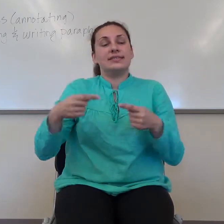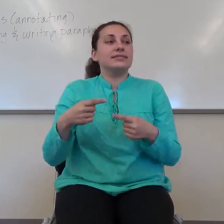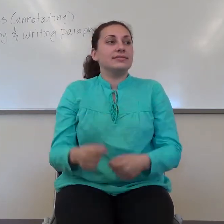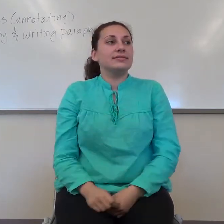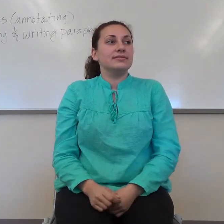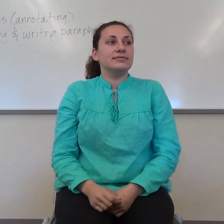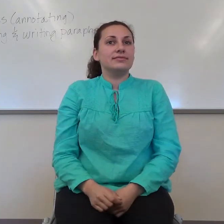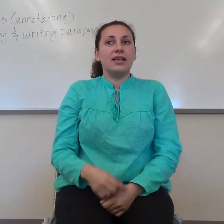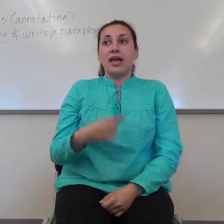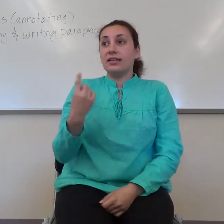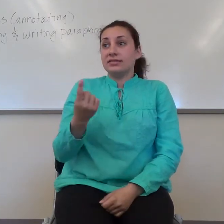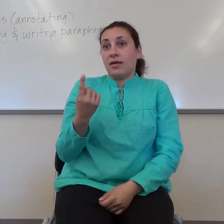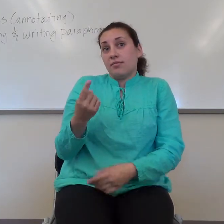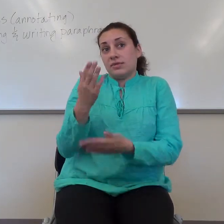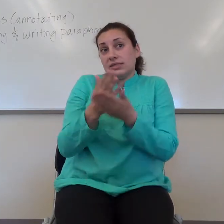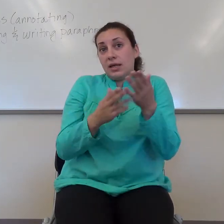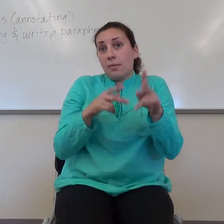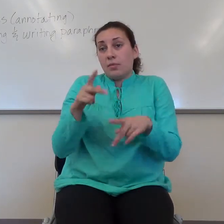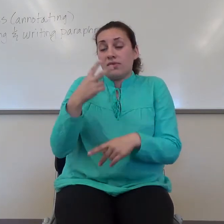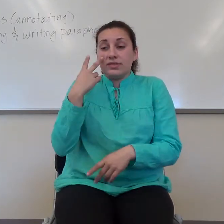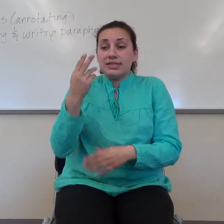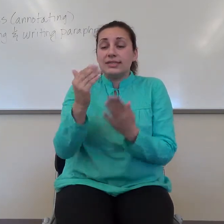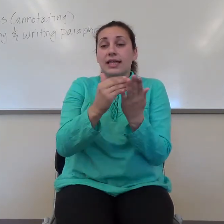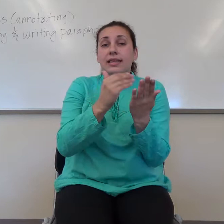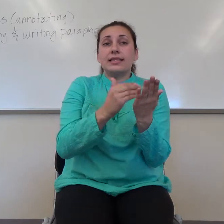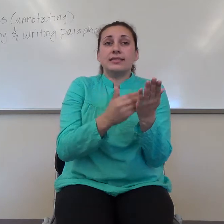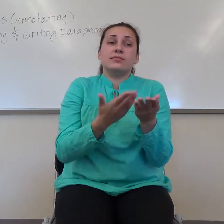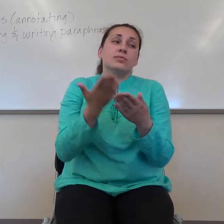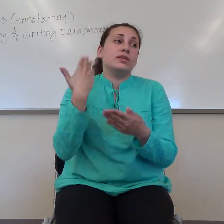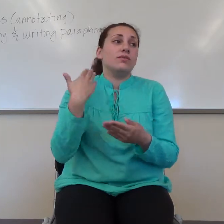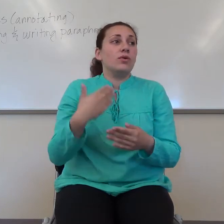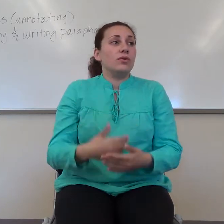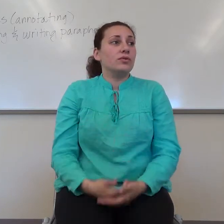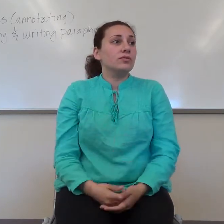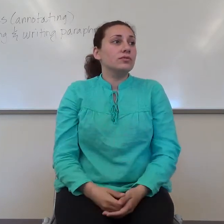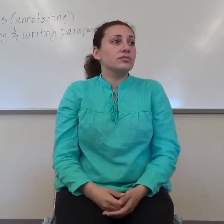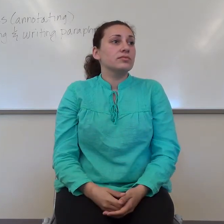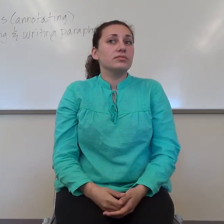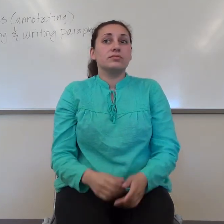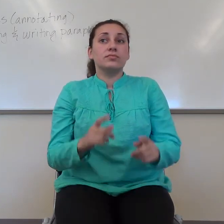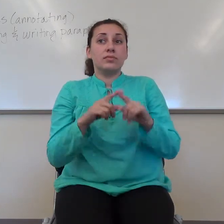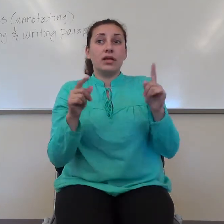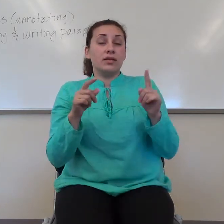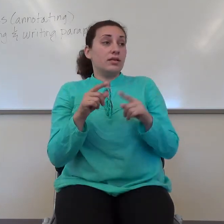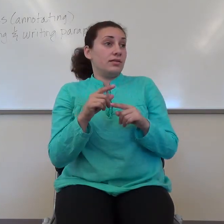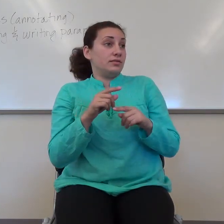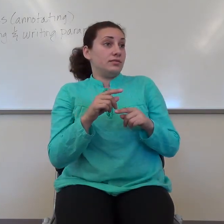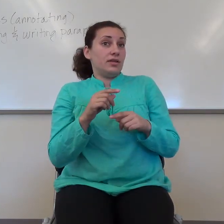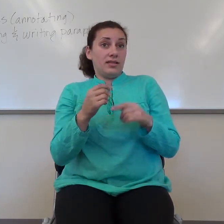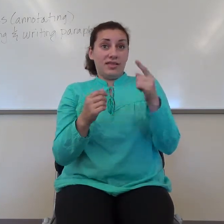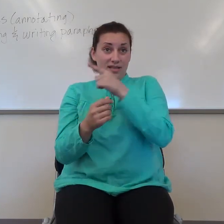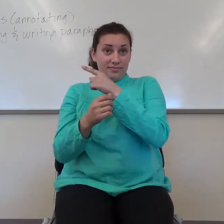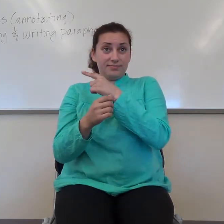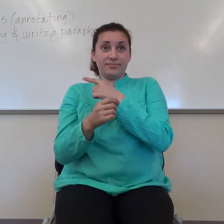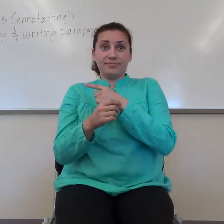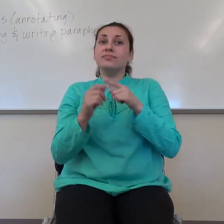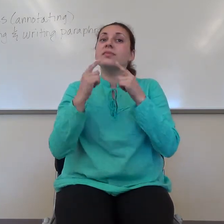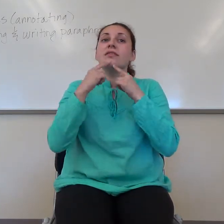But yeah, so be careful. And that's the other thing about these quizzes. That is a famous list. But you don't